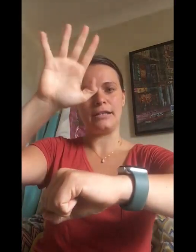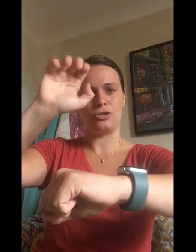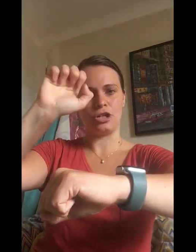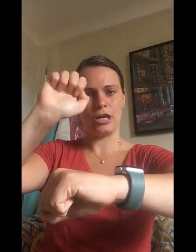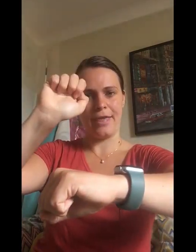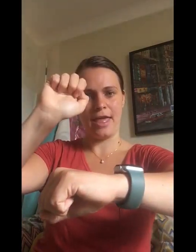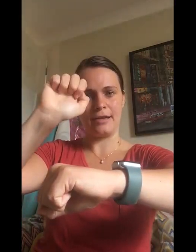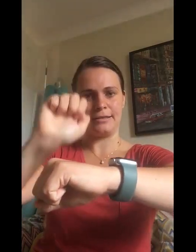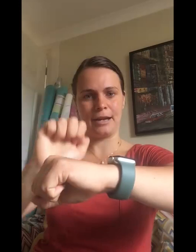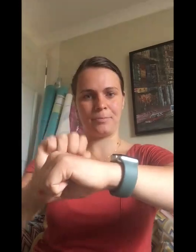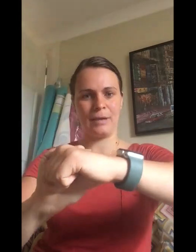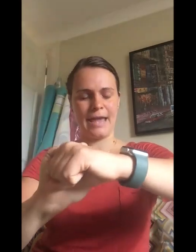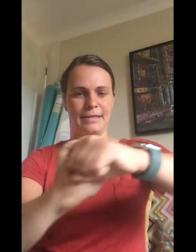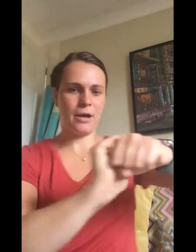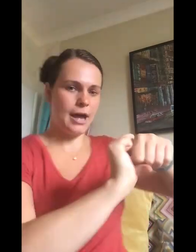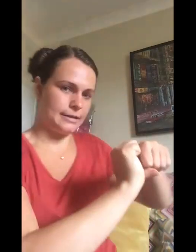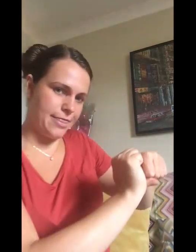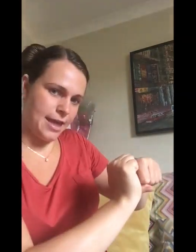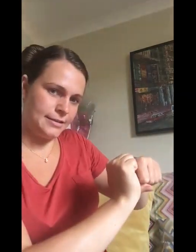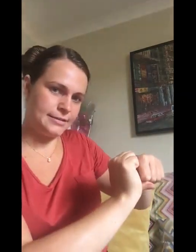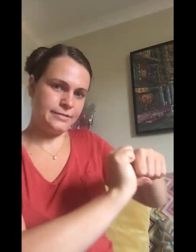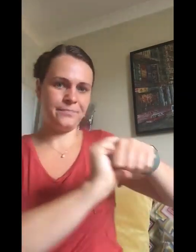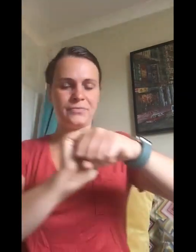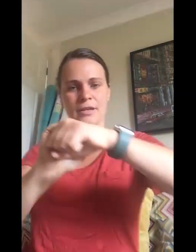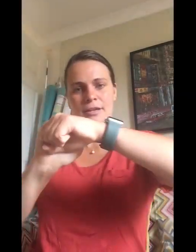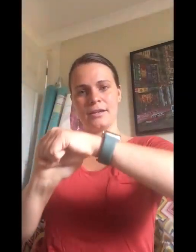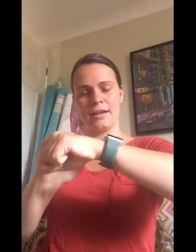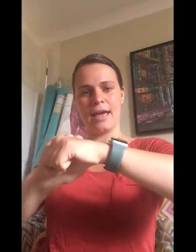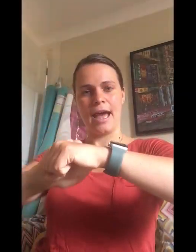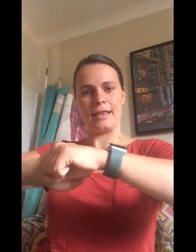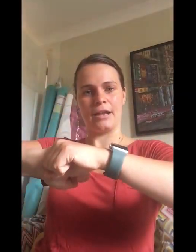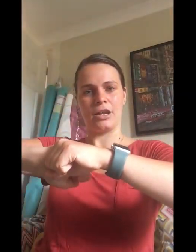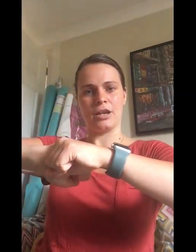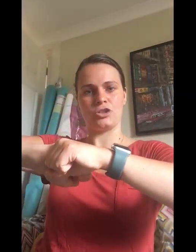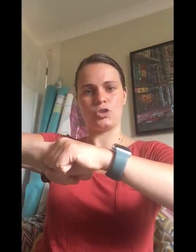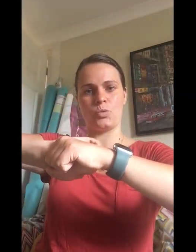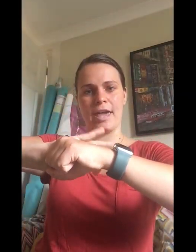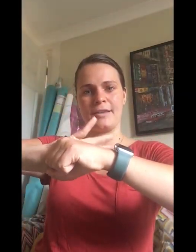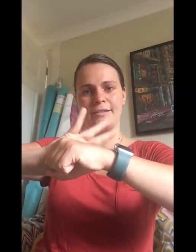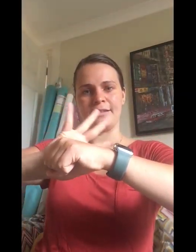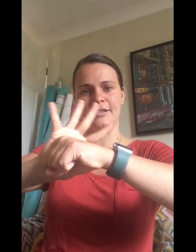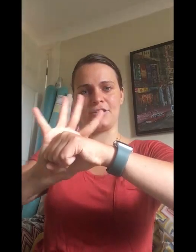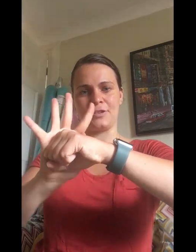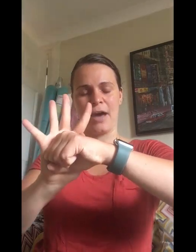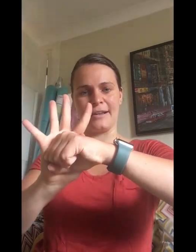and you're going to go like this and place it behind like this. And then twist your spikes